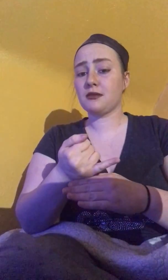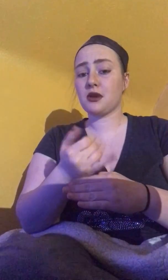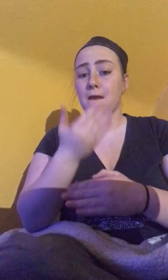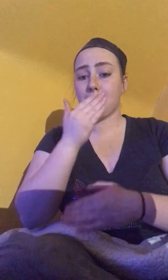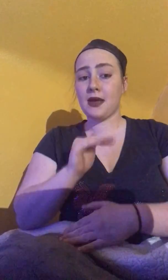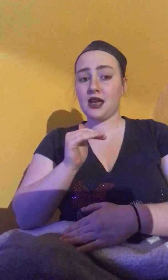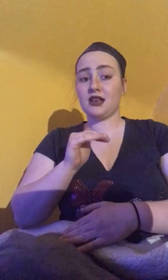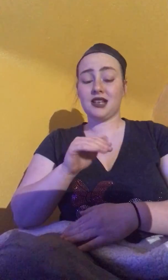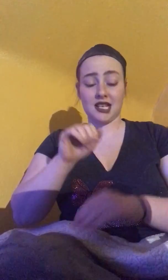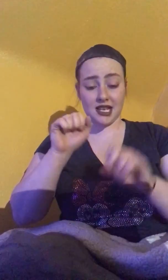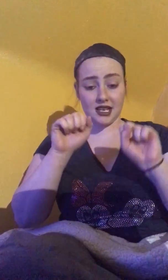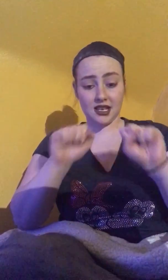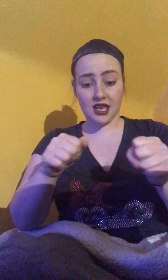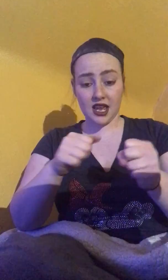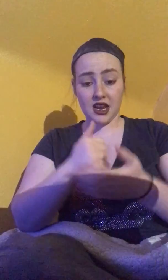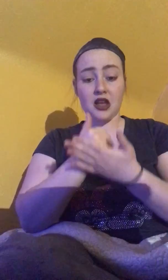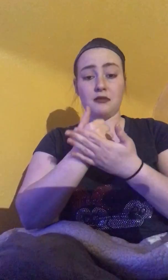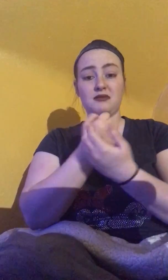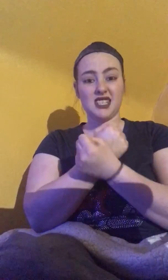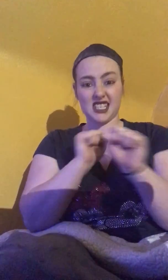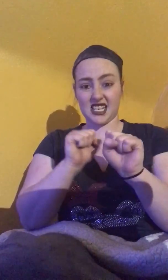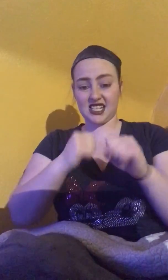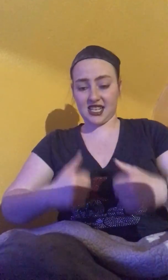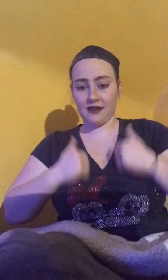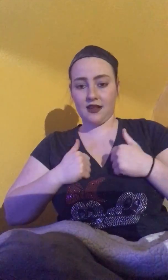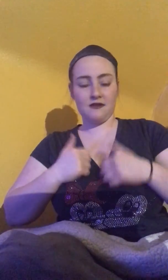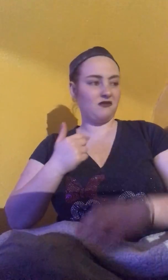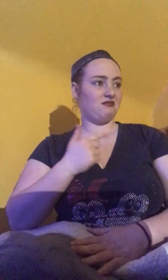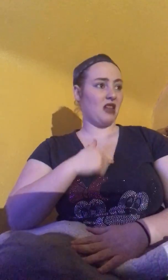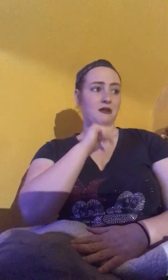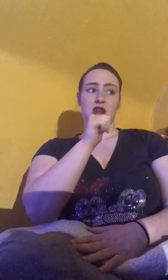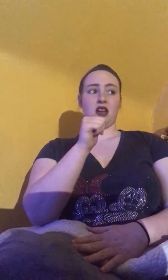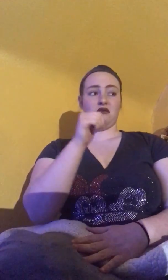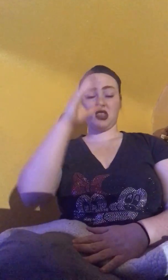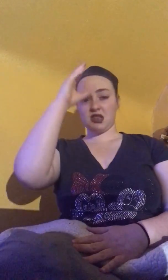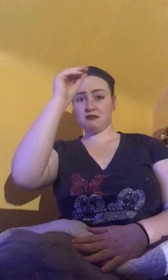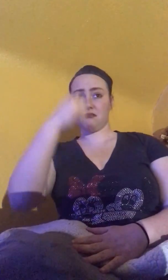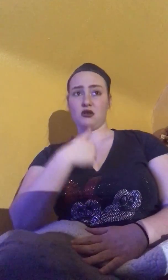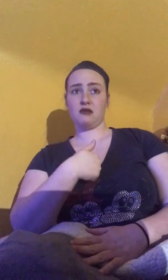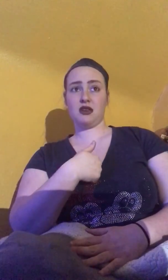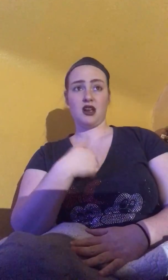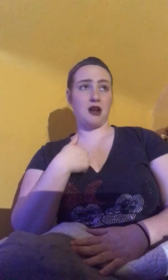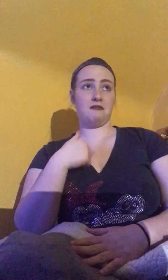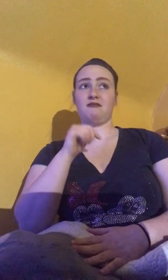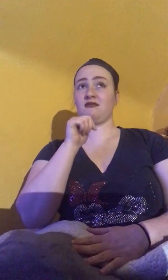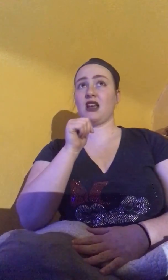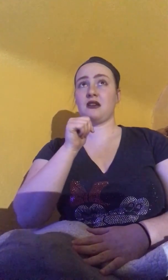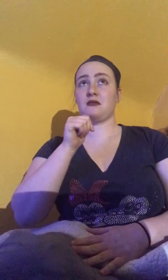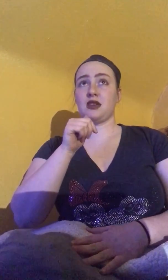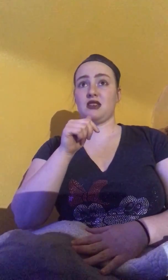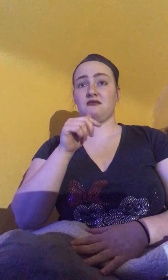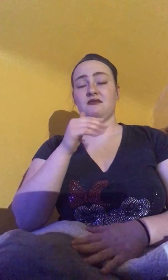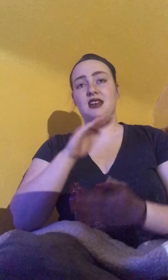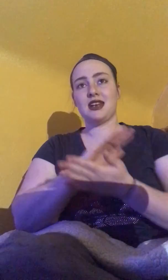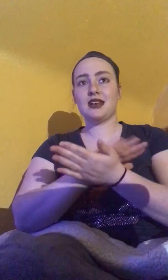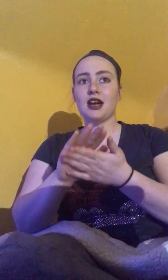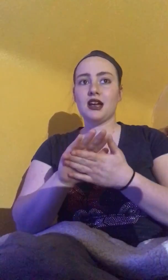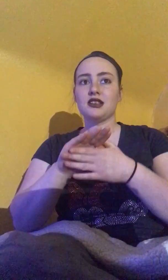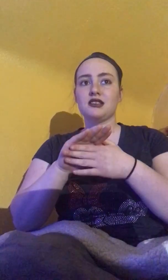just, I need to warn you because I'm the type of guy where I'm not going to sit here and sugarcoat it and say that every meeting that you go to is